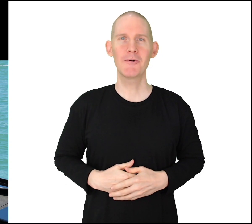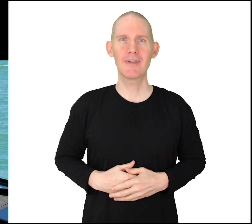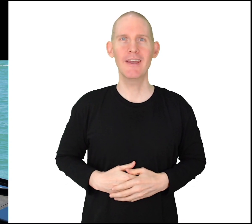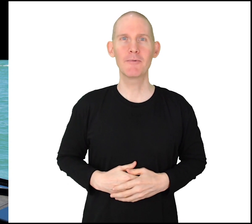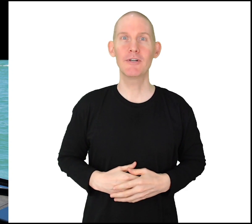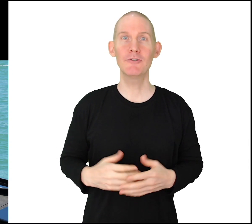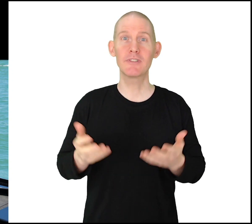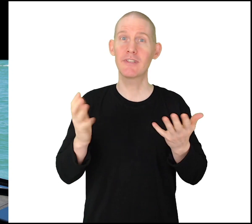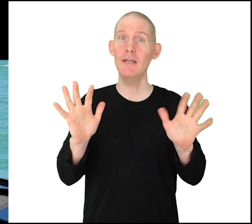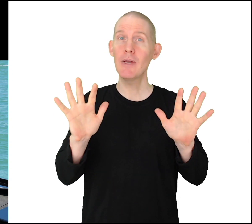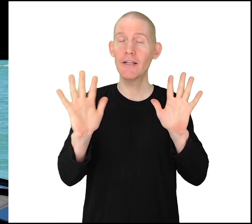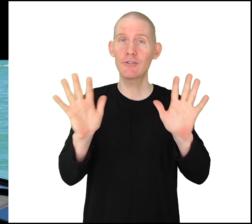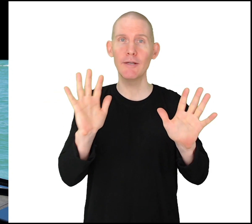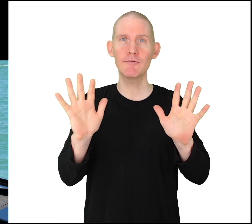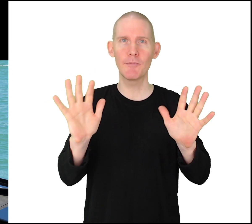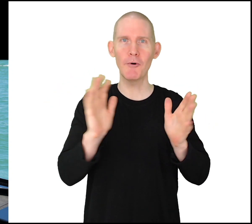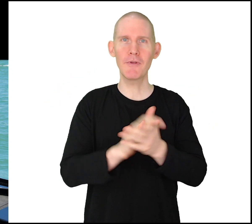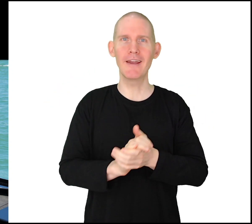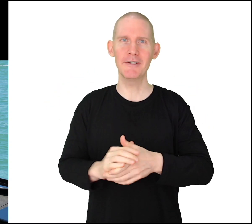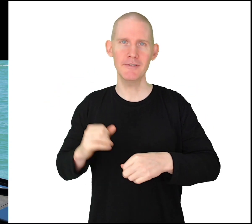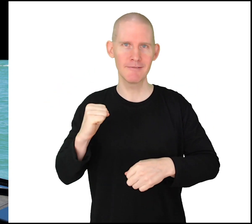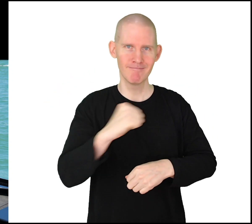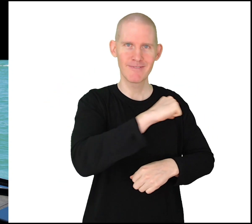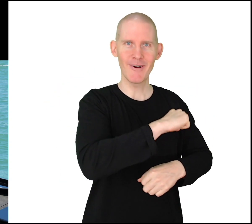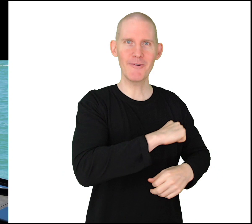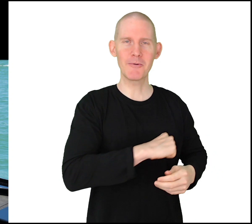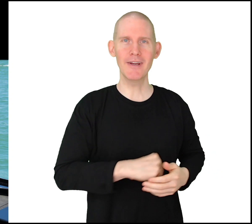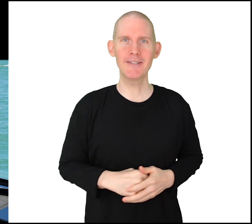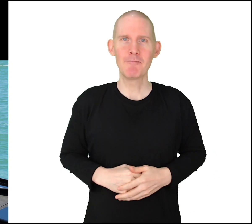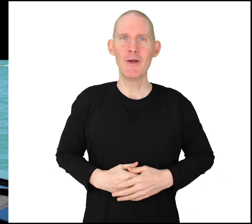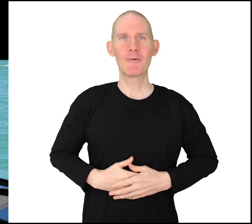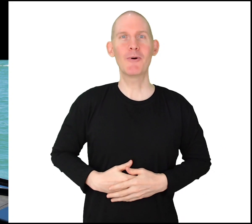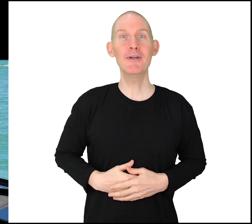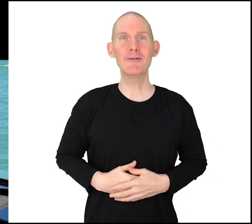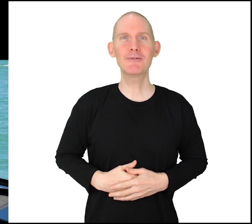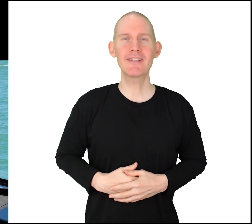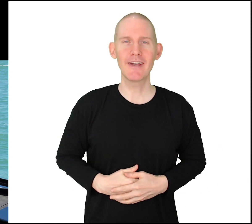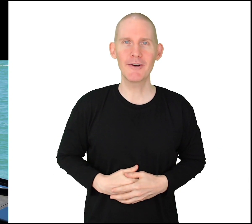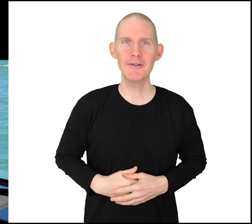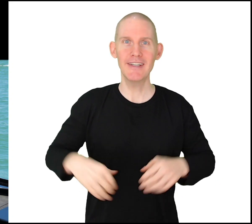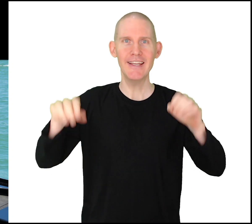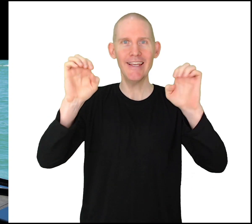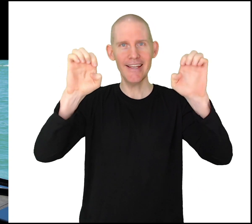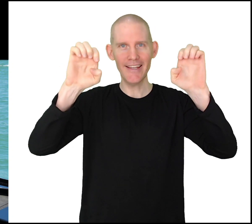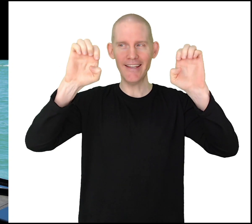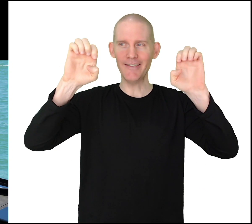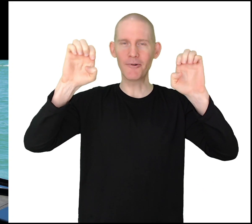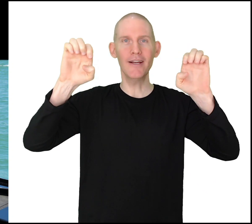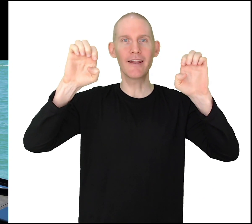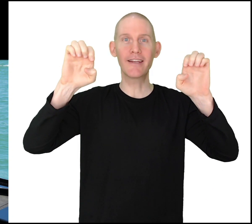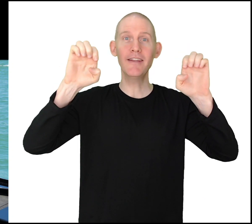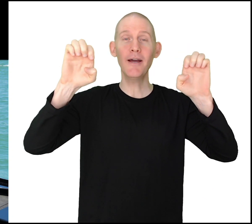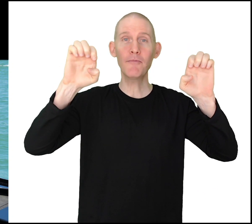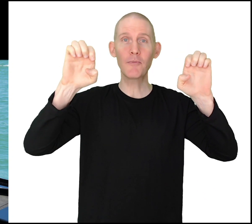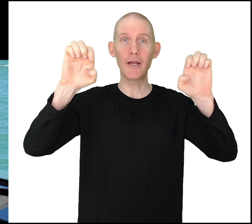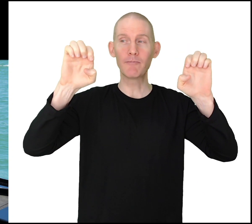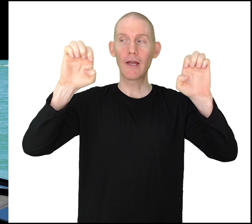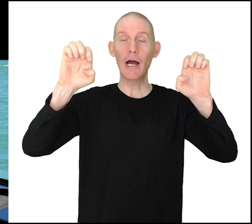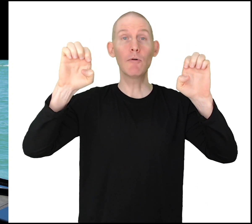Okay, we're going to use the same hand shapes for both hands. All right, we're going to use the letter E, right, like in the alphabet. How do we